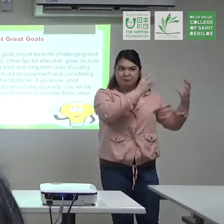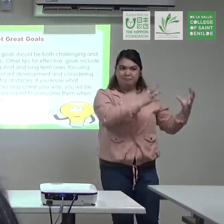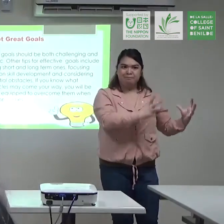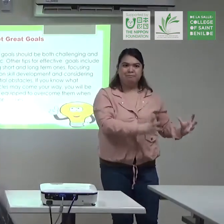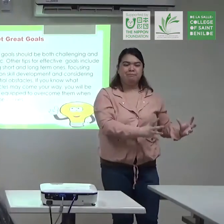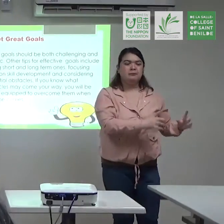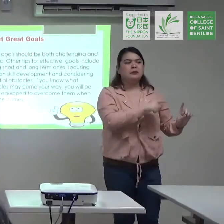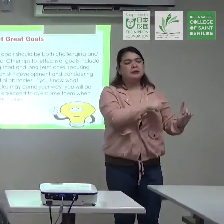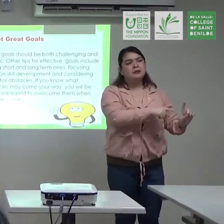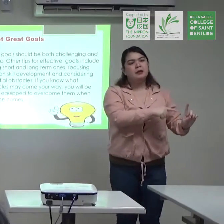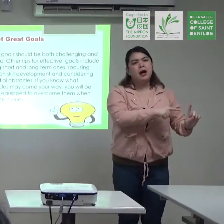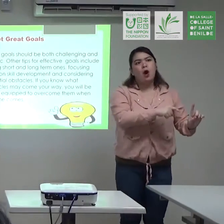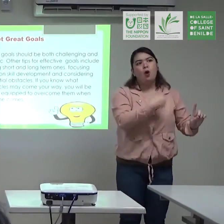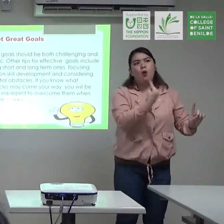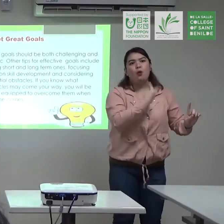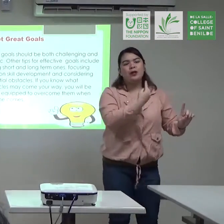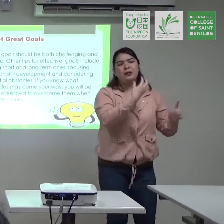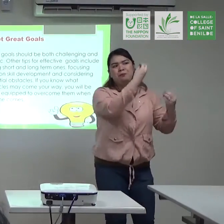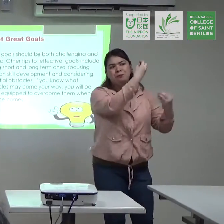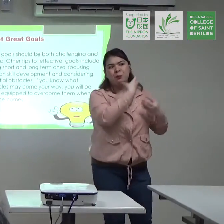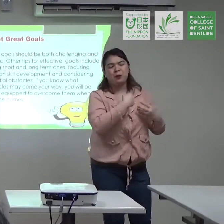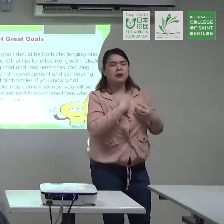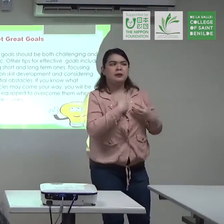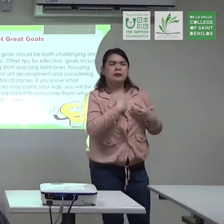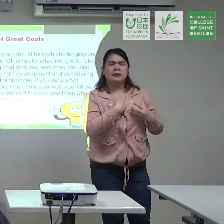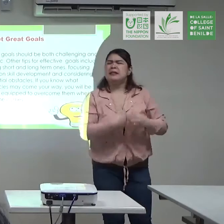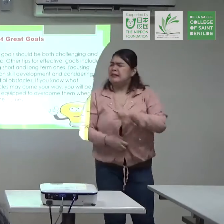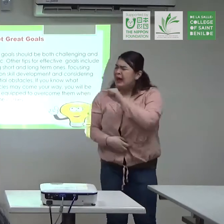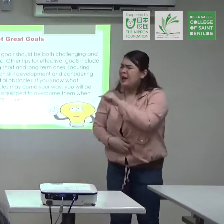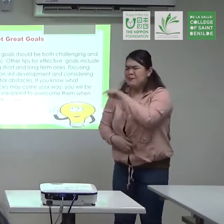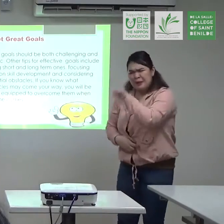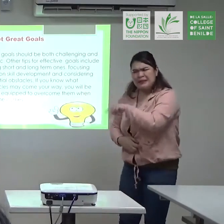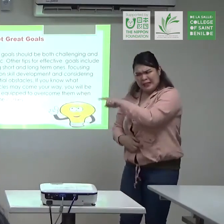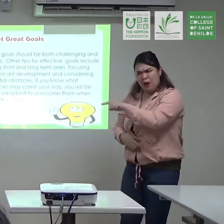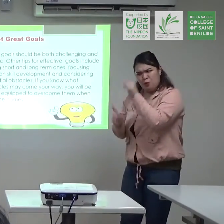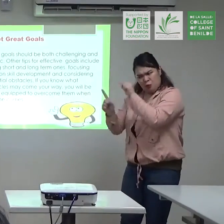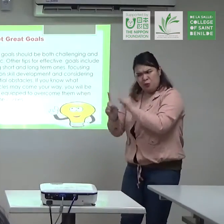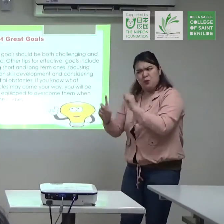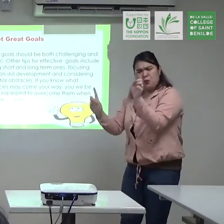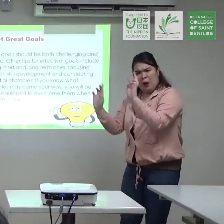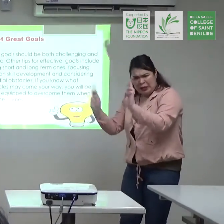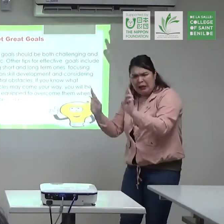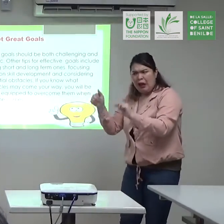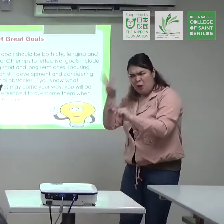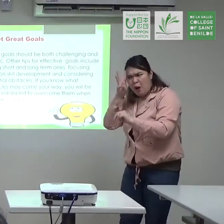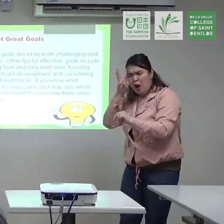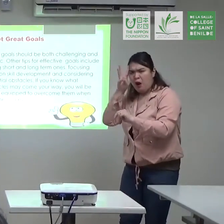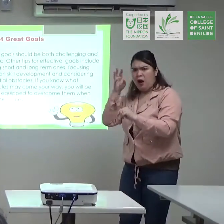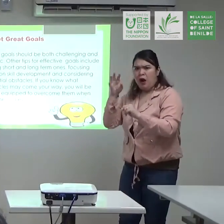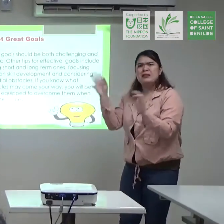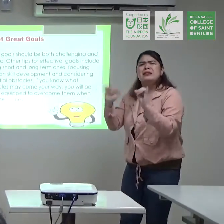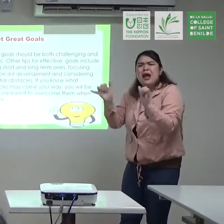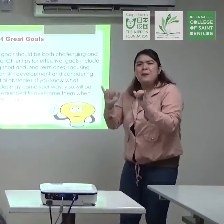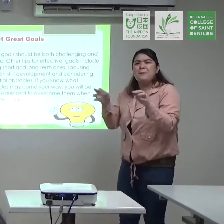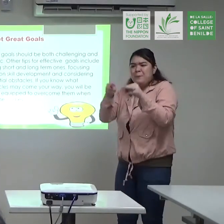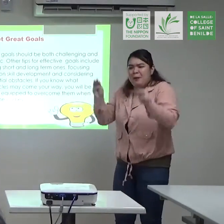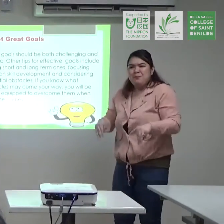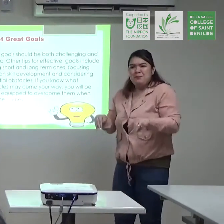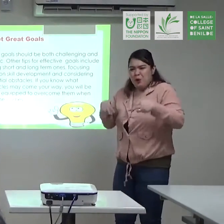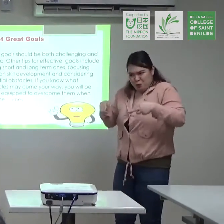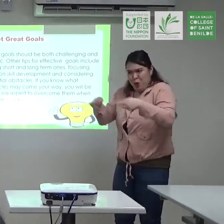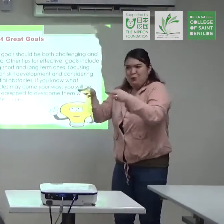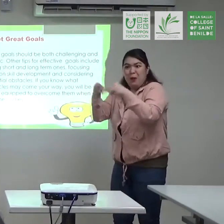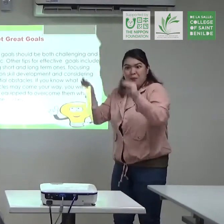too. He would always tell me, you should set goals. You should have a roadmap in life. Whether